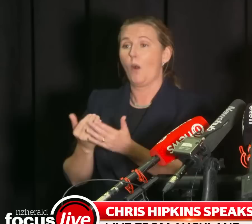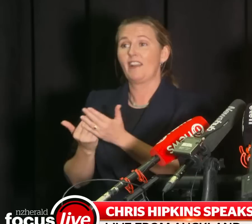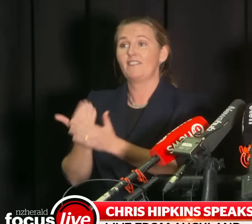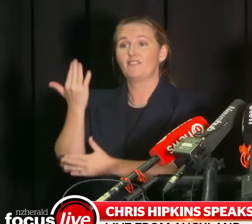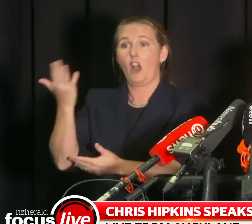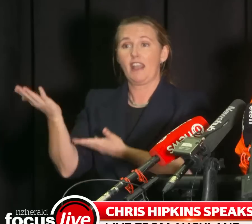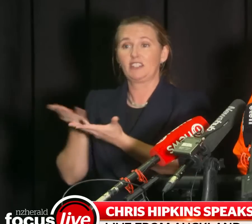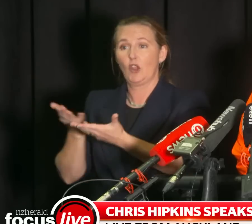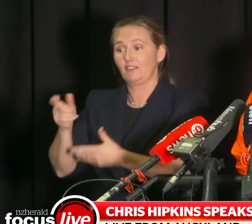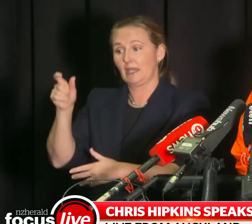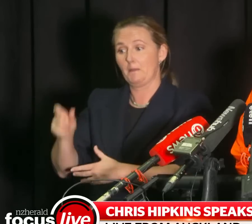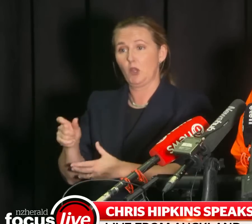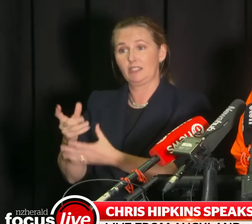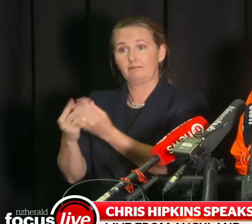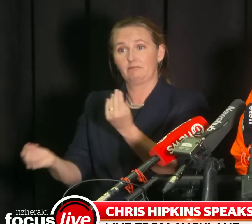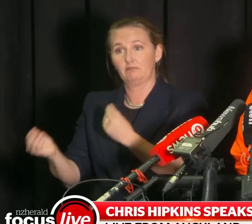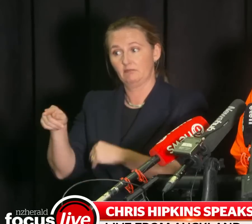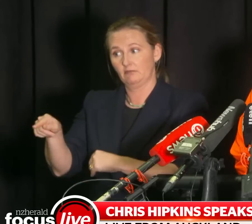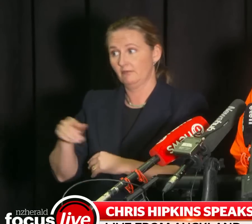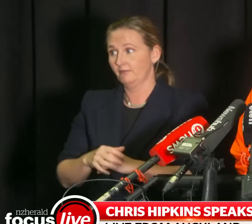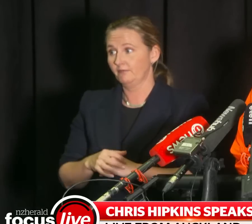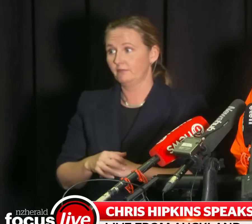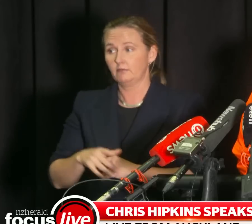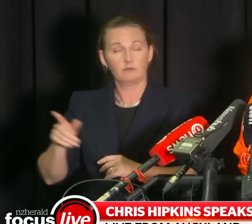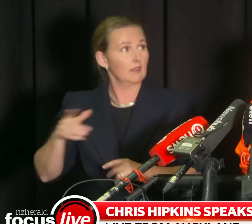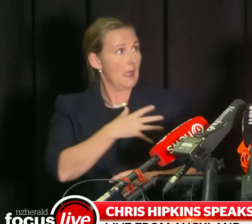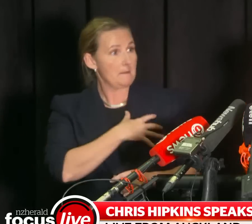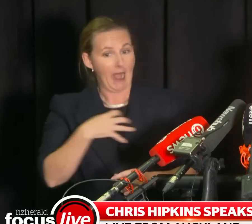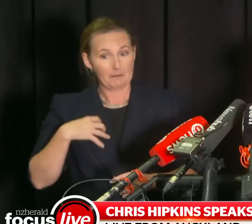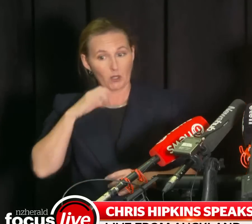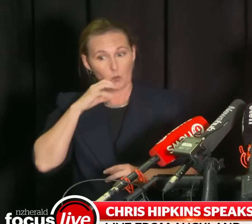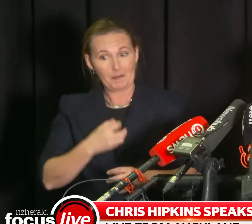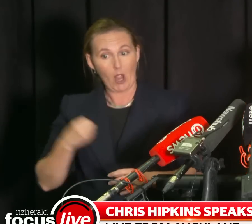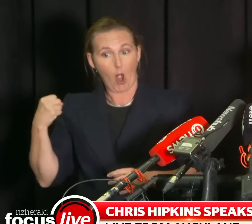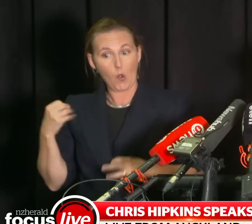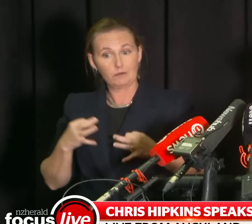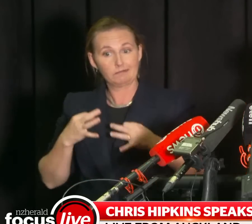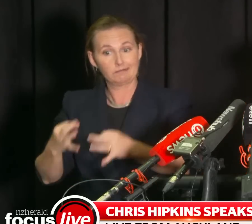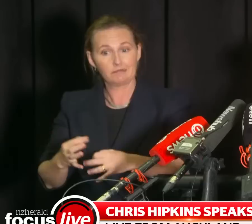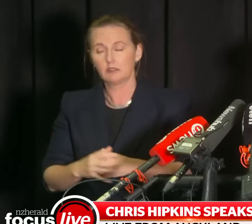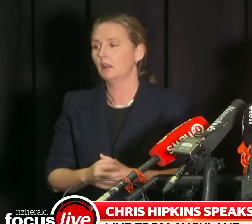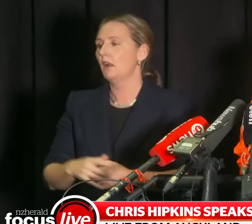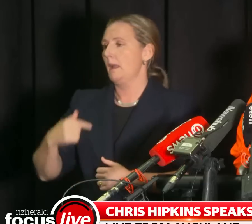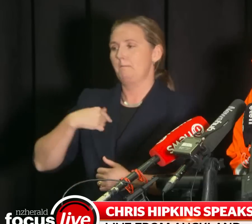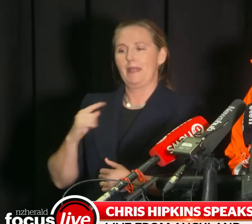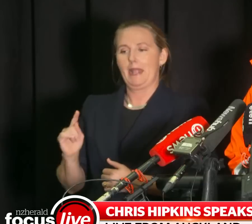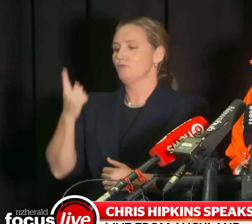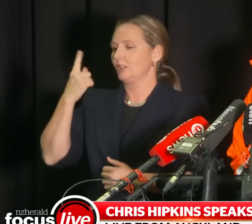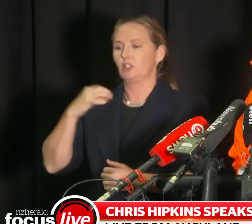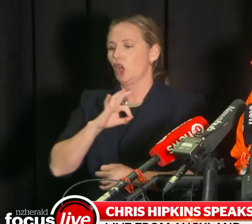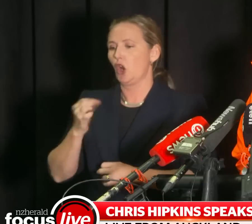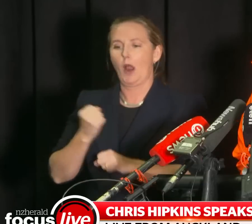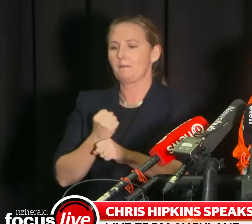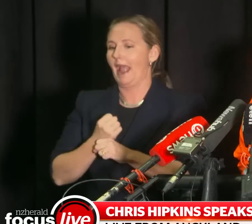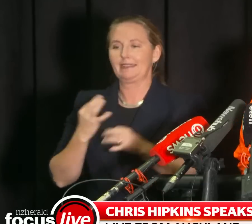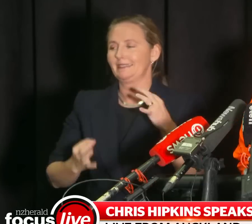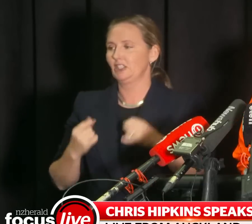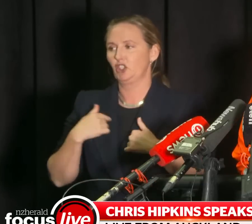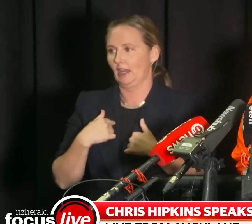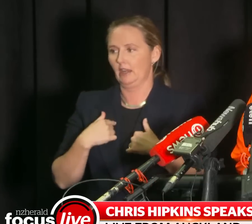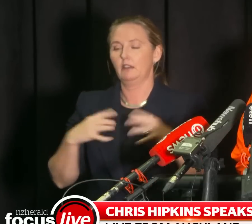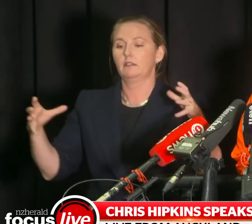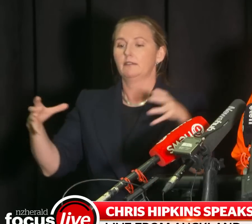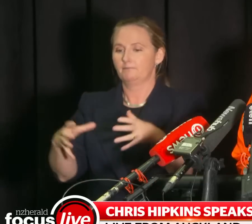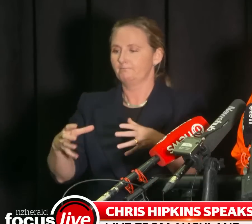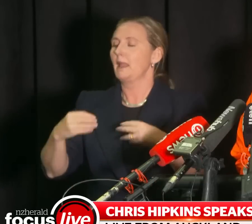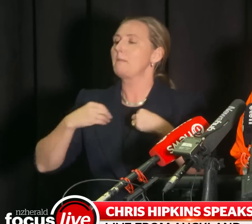no. Yeah. So Parliament won't be adjourned then? As the Prime Minister, of course, I don't make that decision unilaterally. That decision's made by